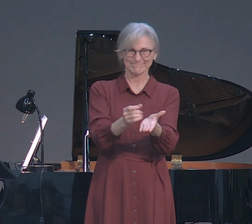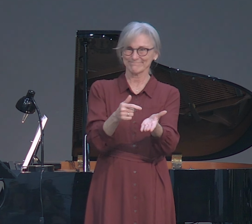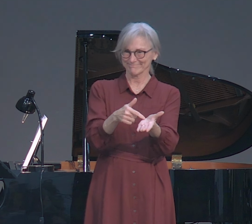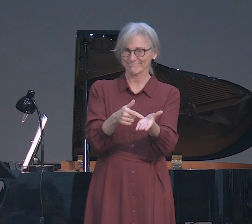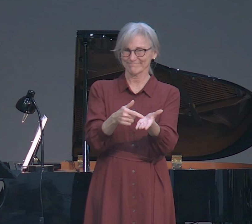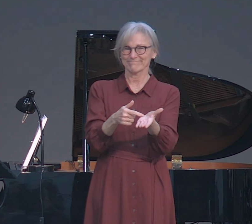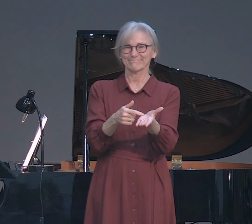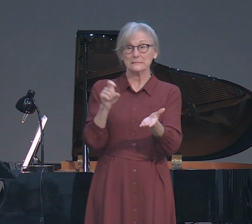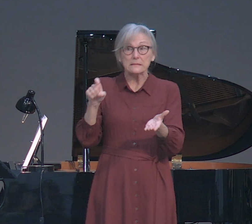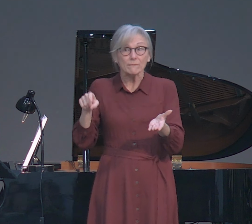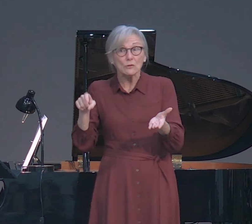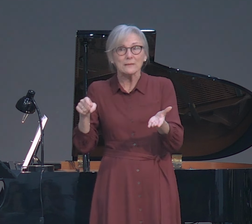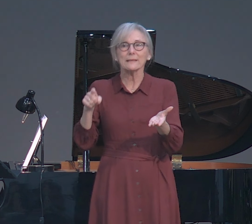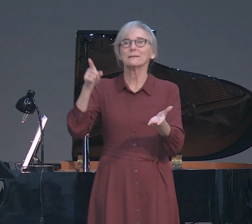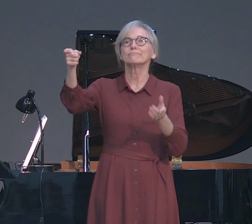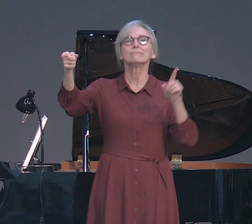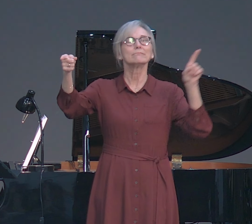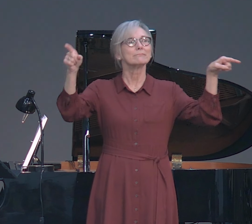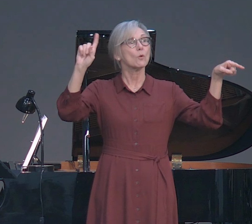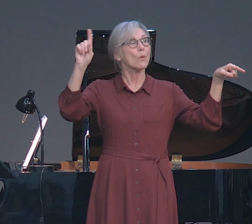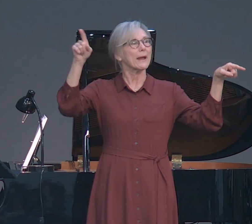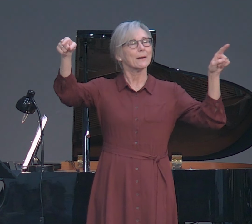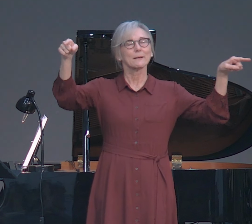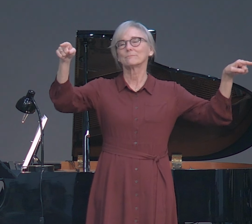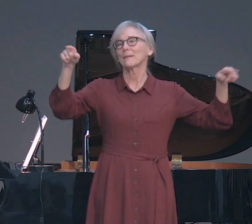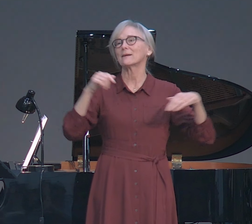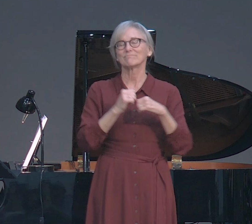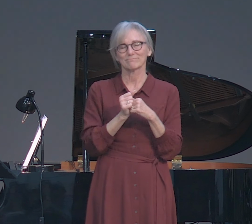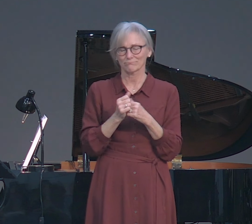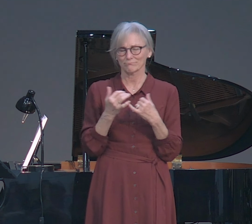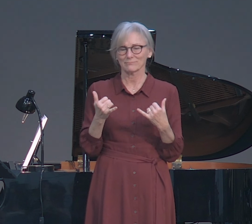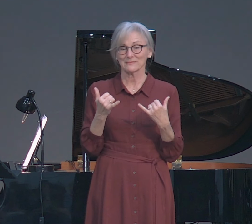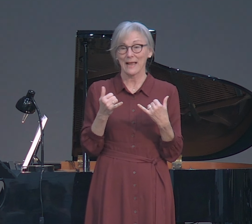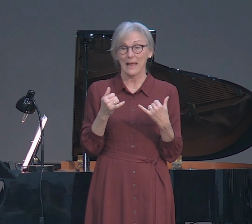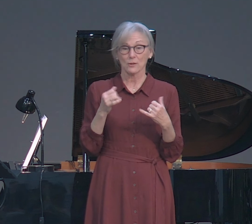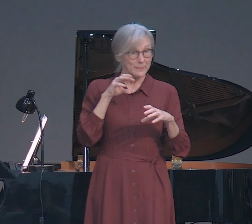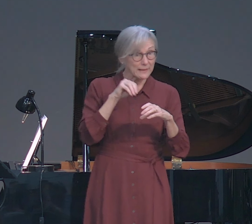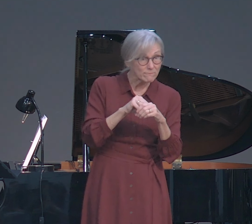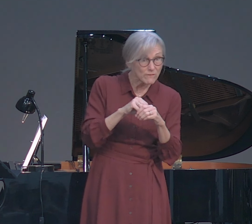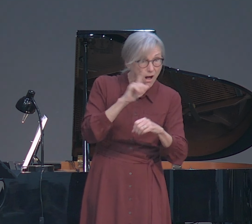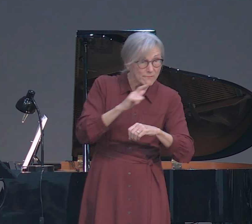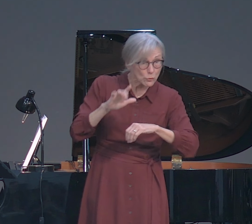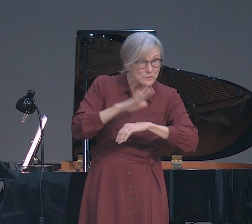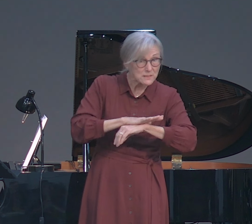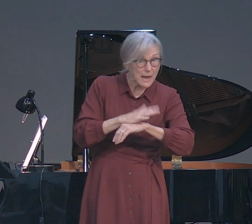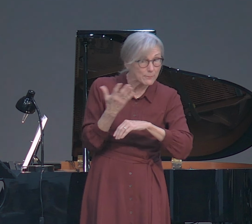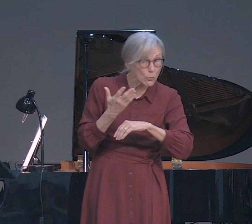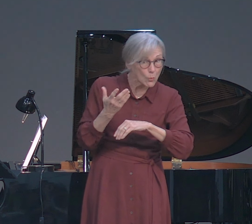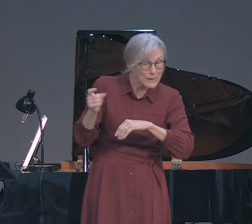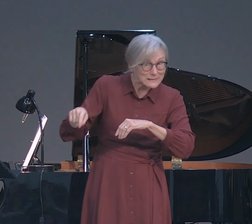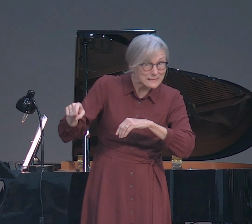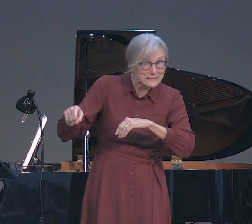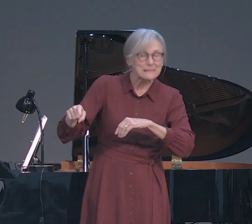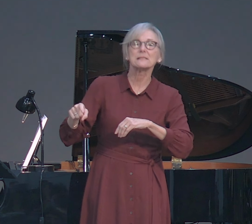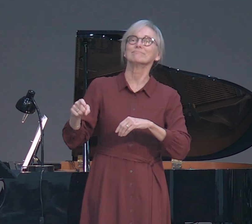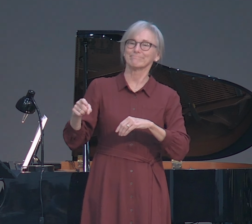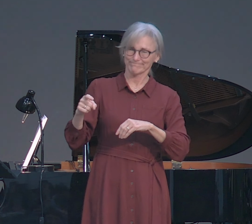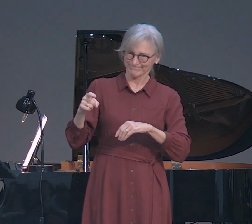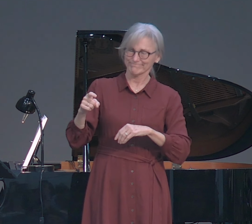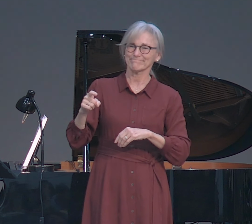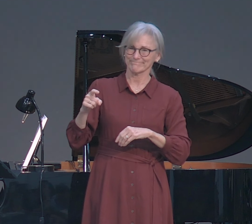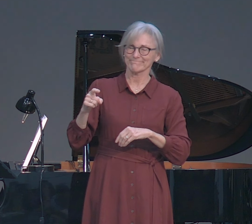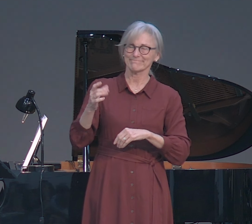go for it. In order to participate, you need to be born again. So you need to have repented of your sins